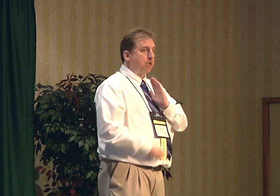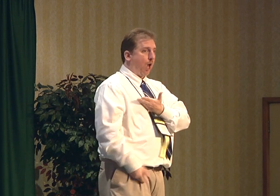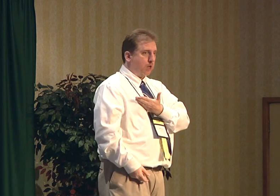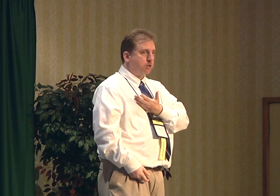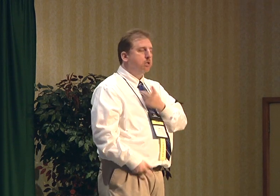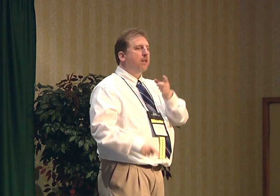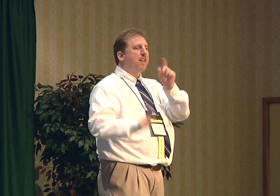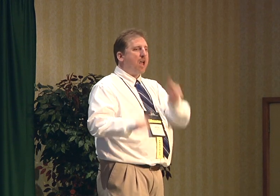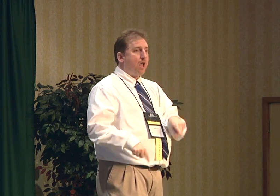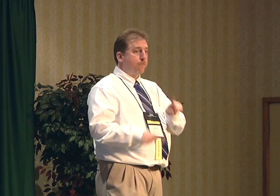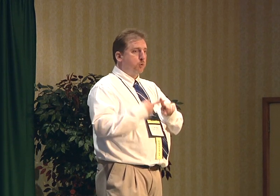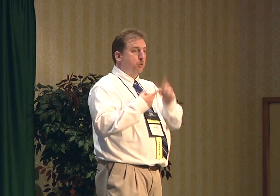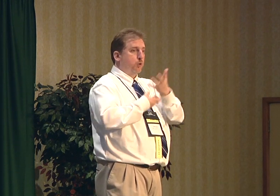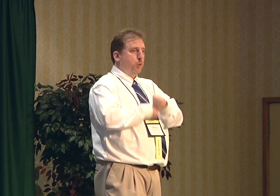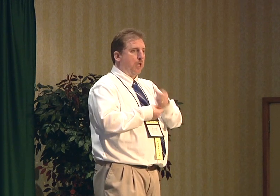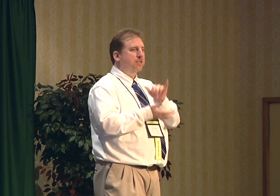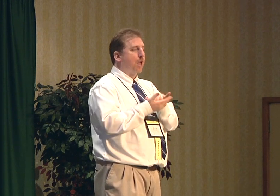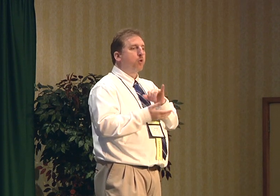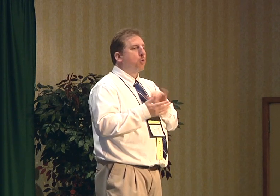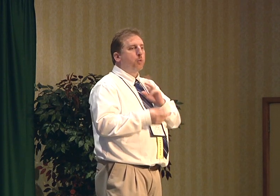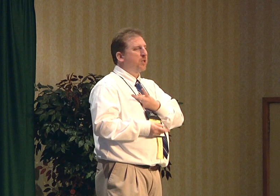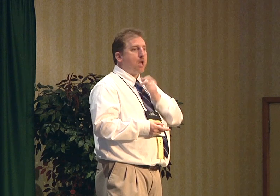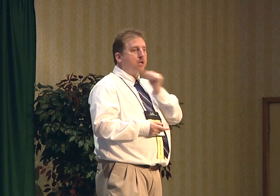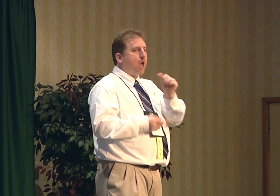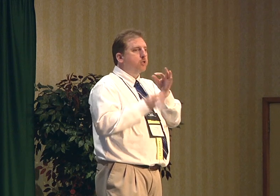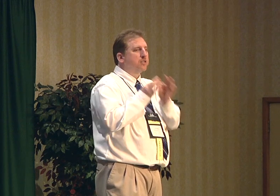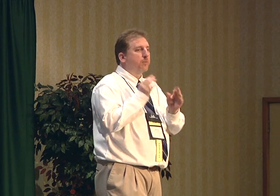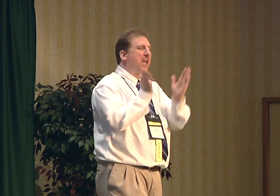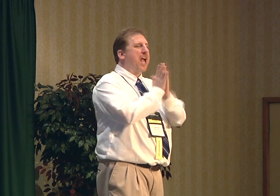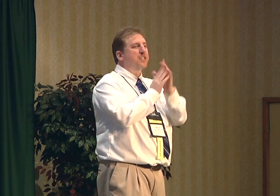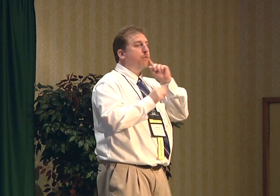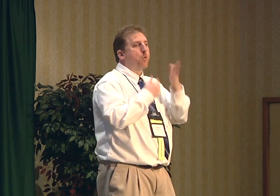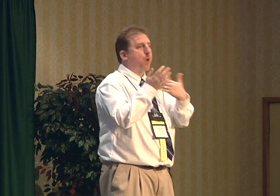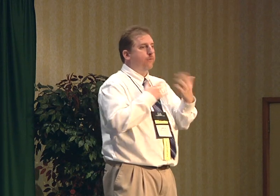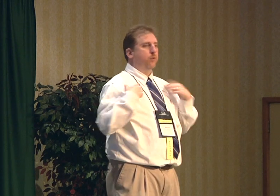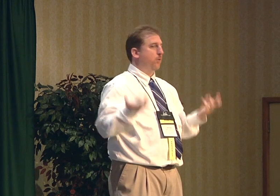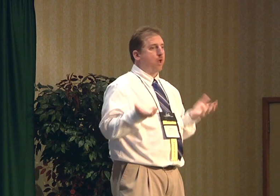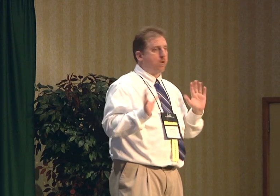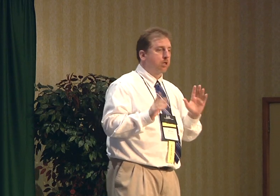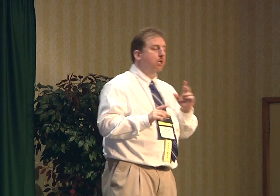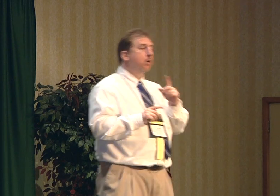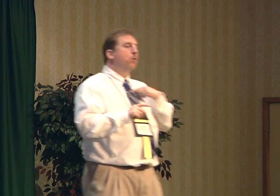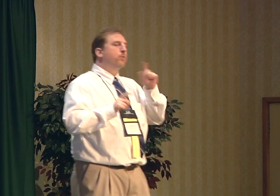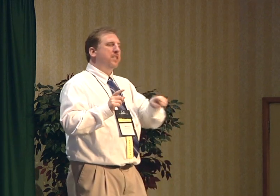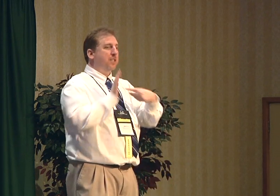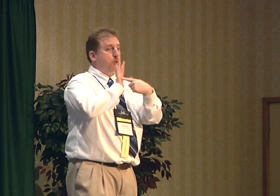Because if we want people to trust us, they have to trust that we're not just simply asking for whatever